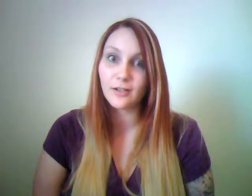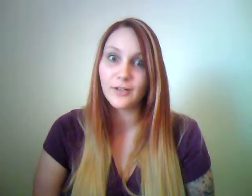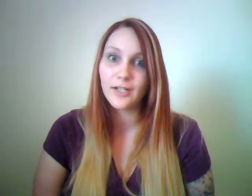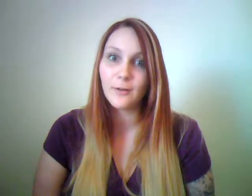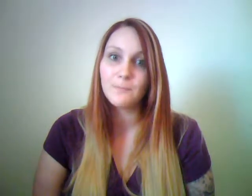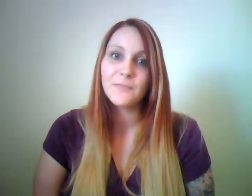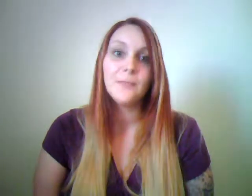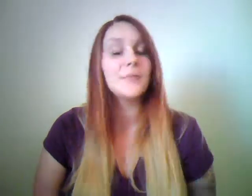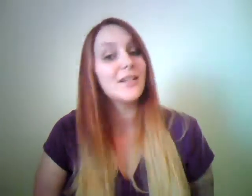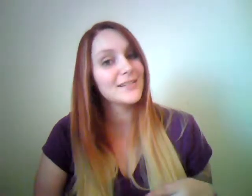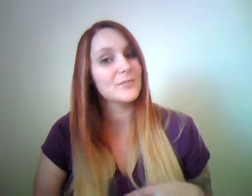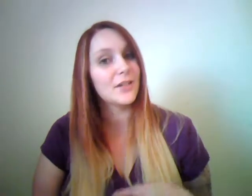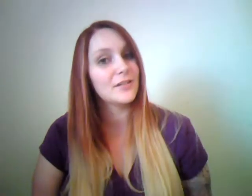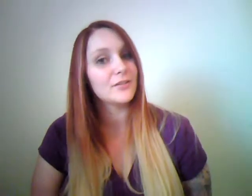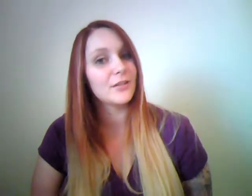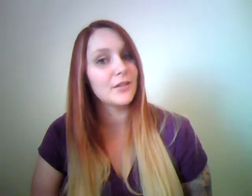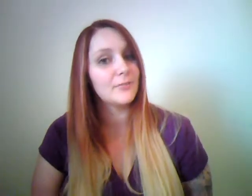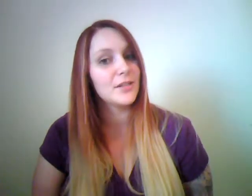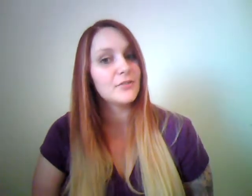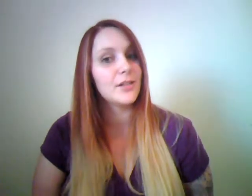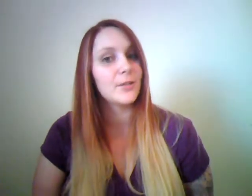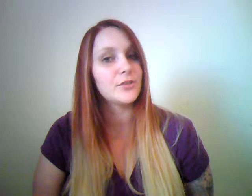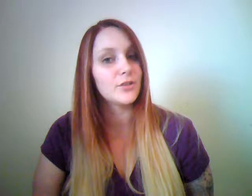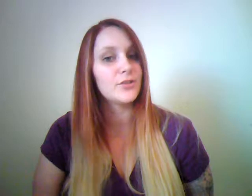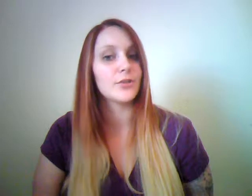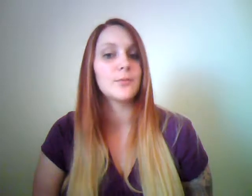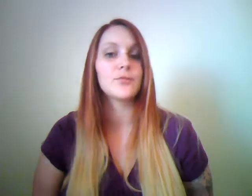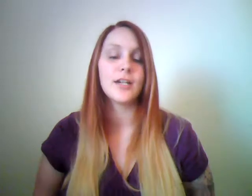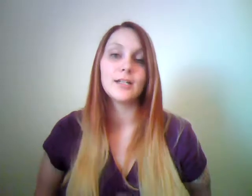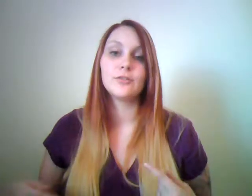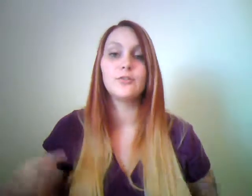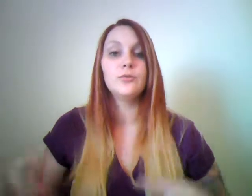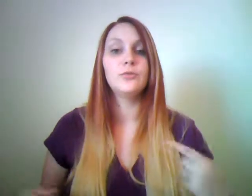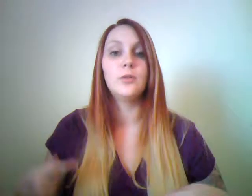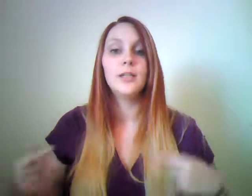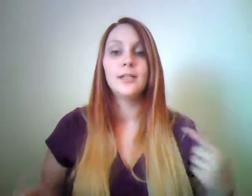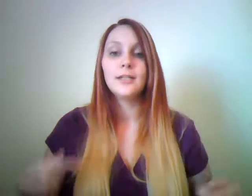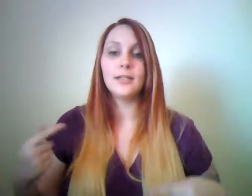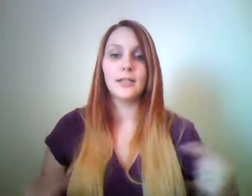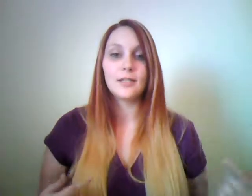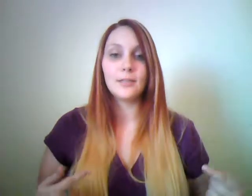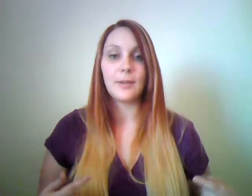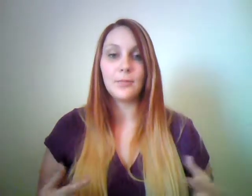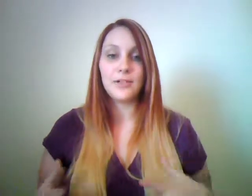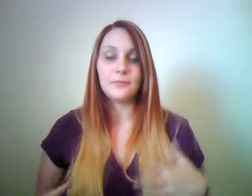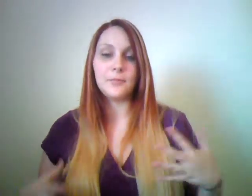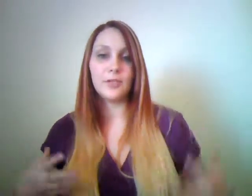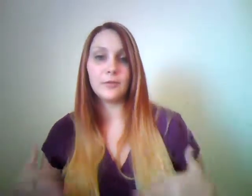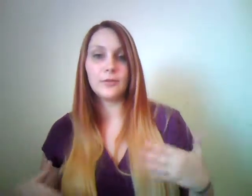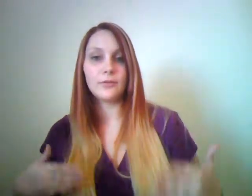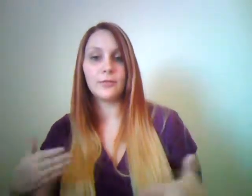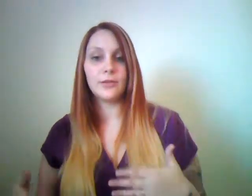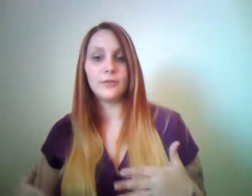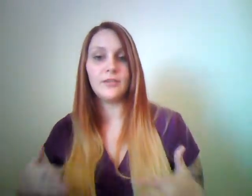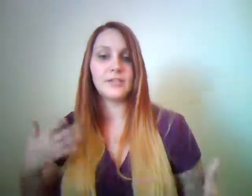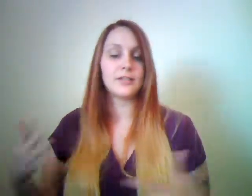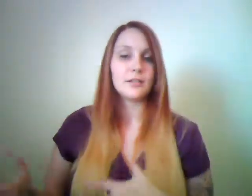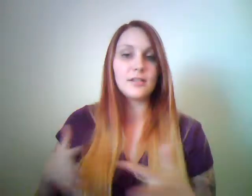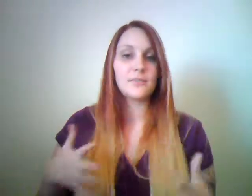right now, because I'm trying to start a deaf ministry at my church, so I'm trying to get my brain familiar with these concepts and